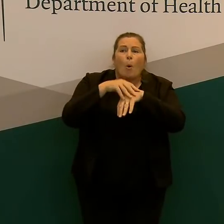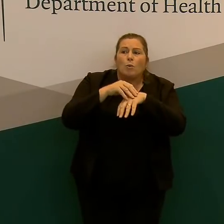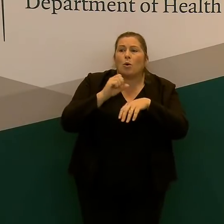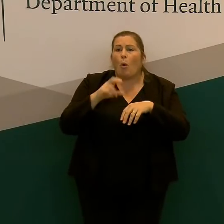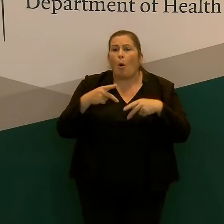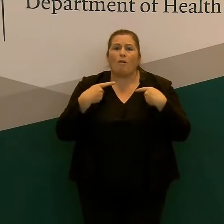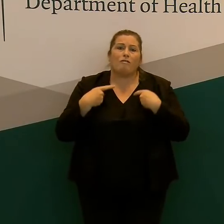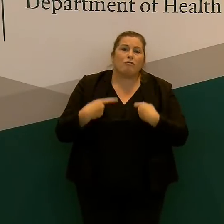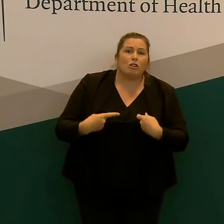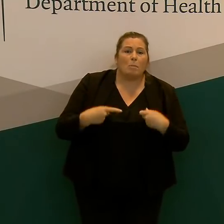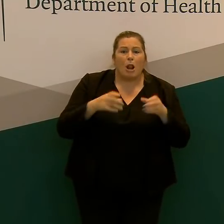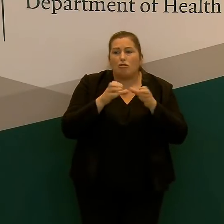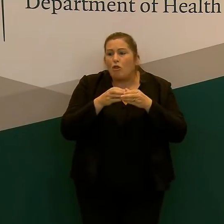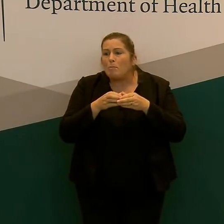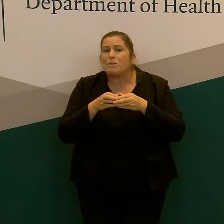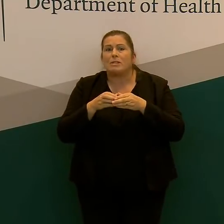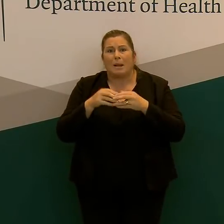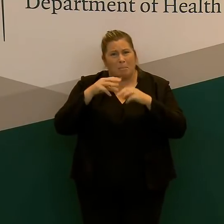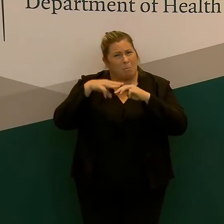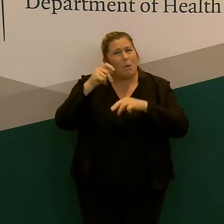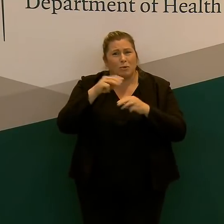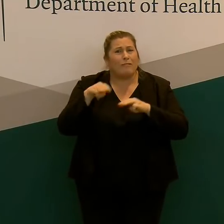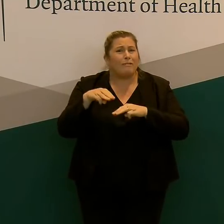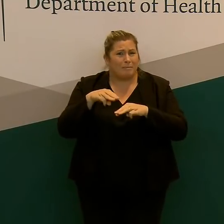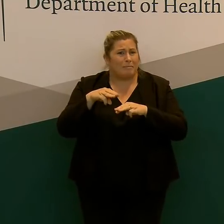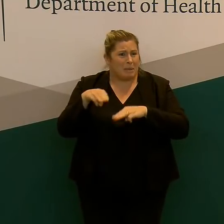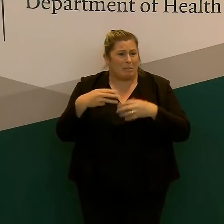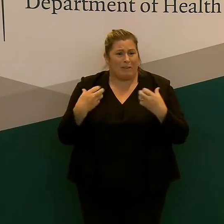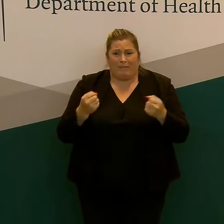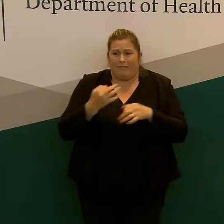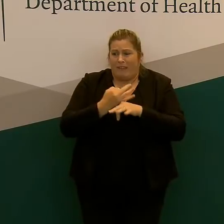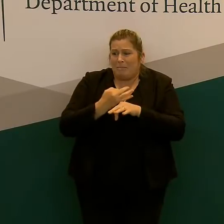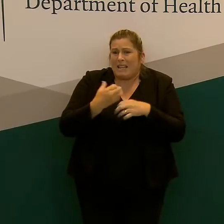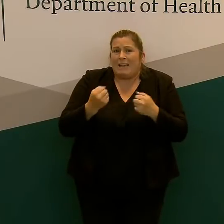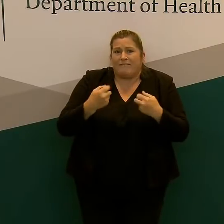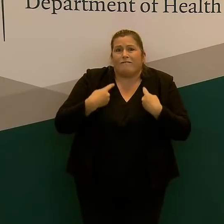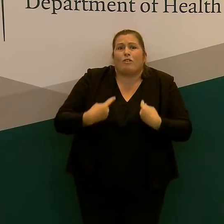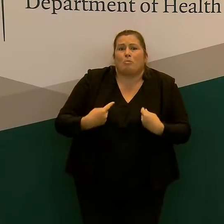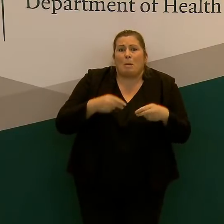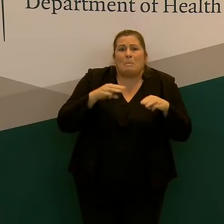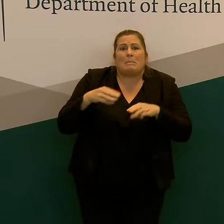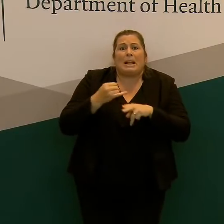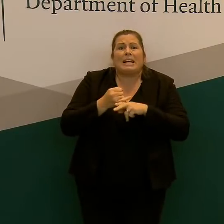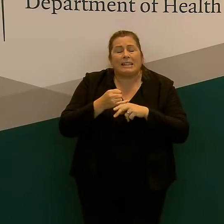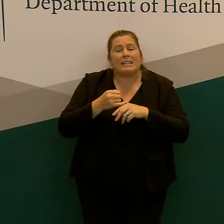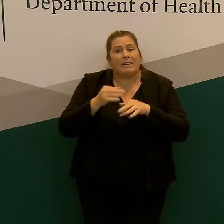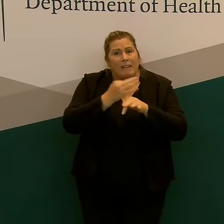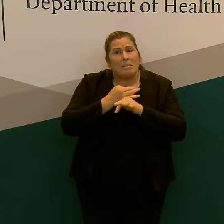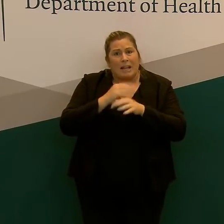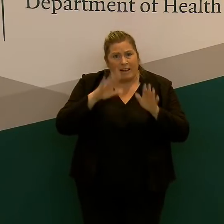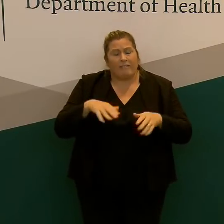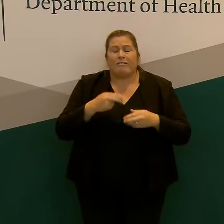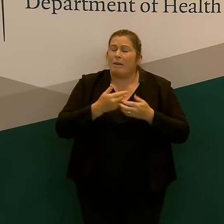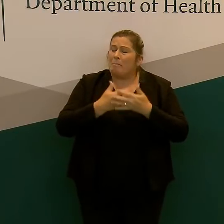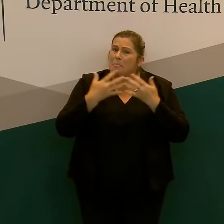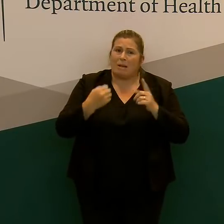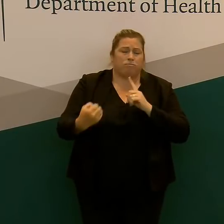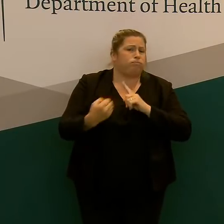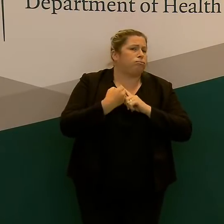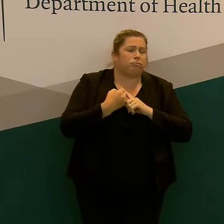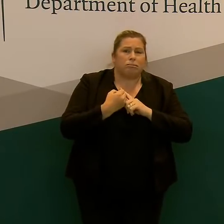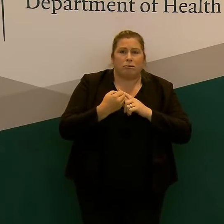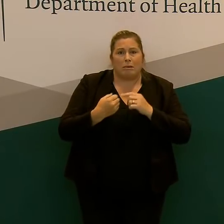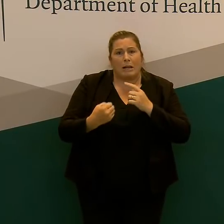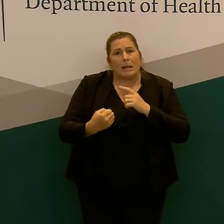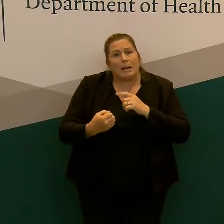in the various vulnerable groups we've identified, as many families do, that could have a very very severe and devastating impact on somebody that's very close to you and somebody